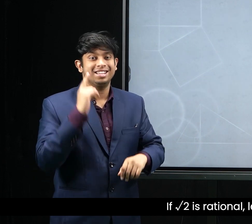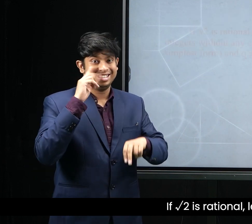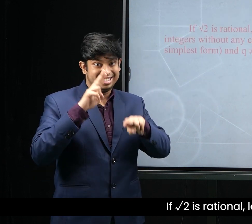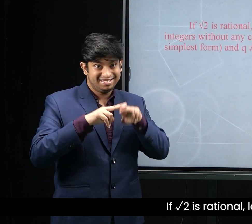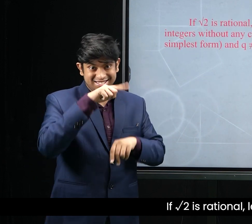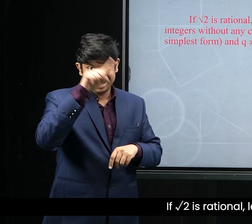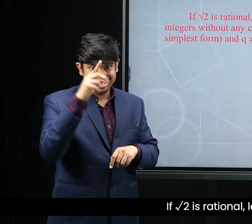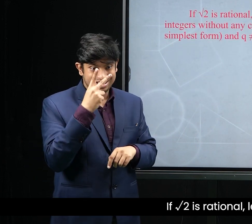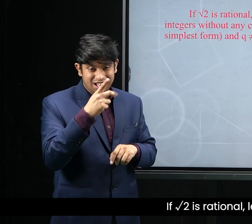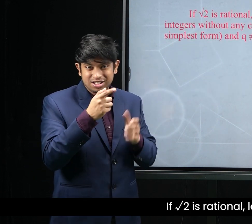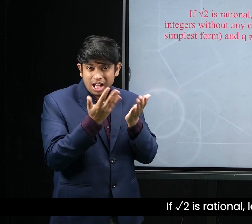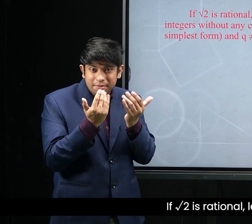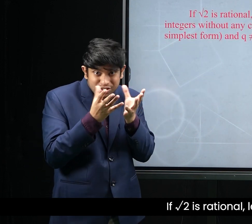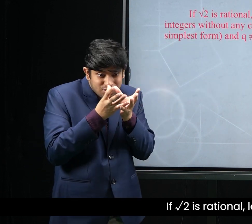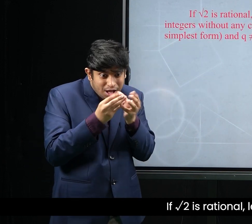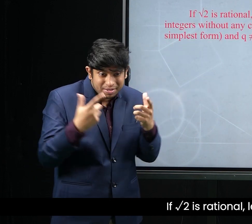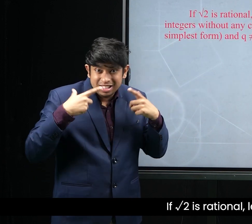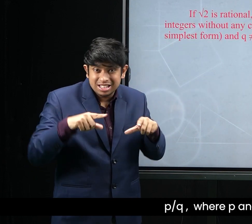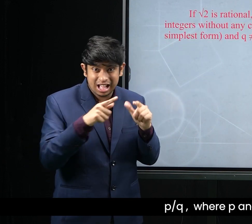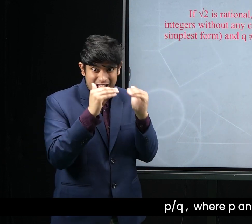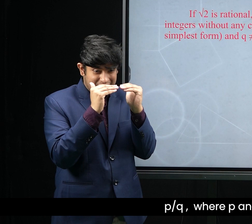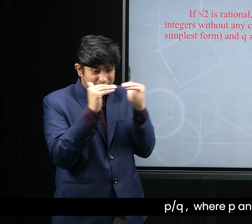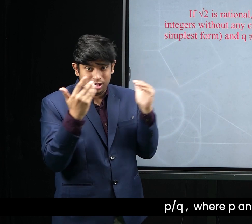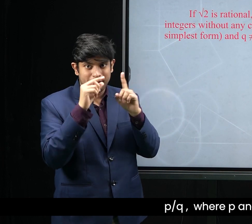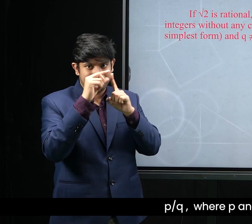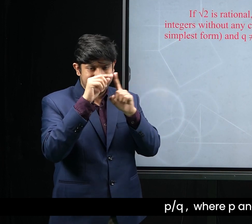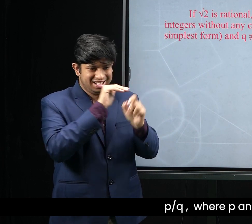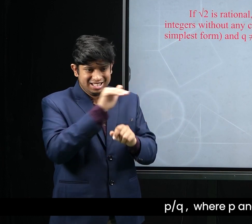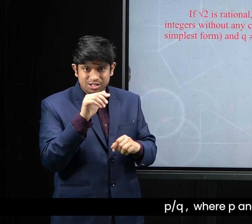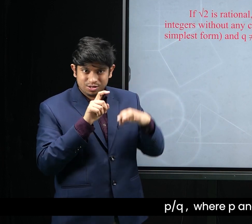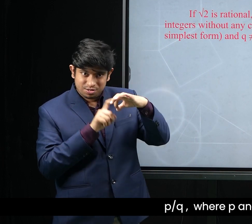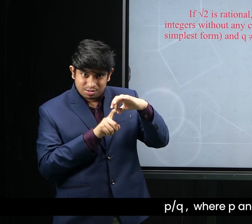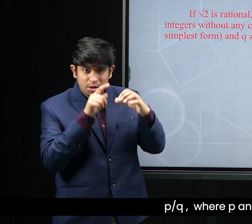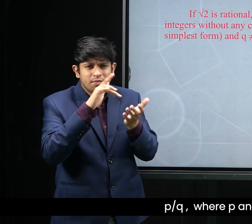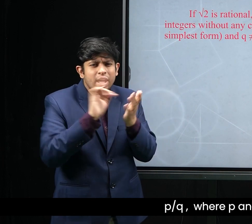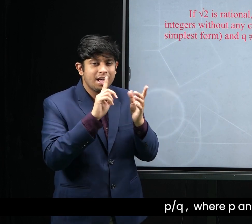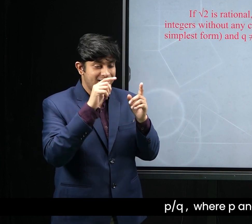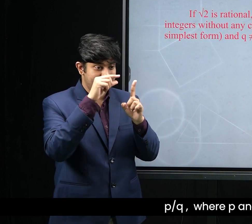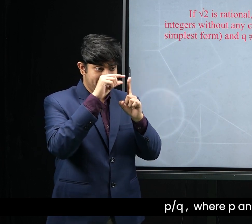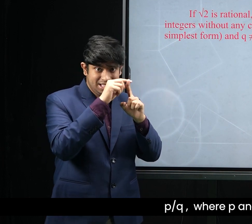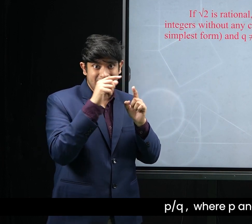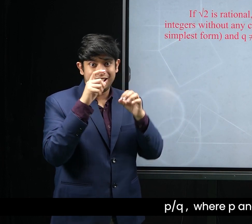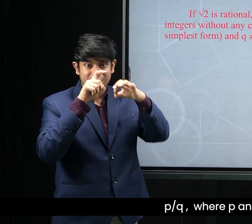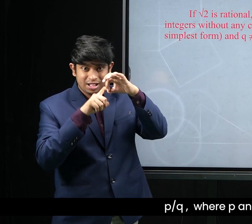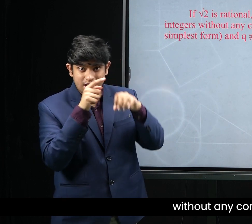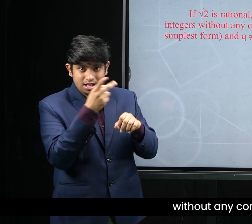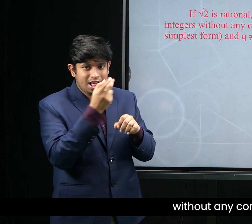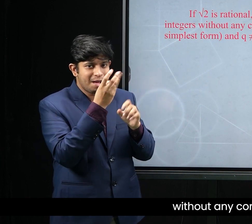If root 2 is rational, let it be equal to p by q, where p and q are integers without any